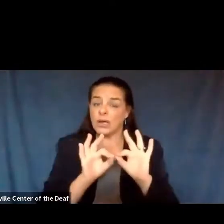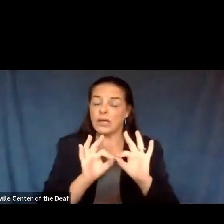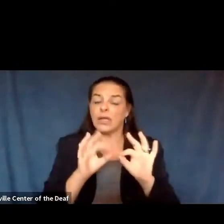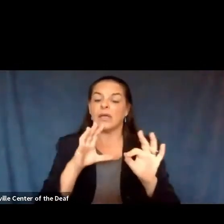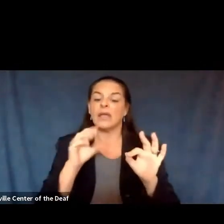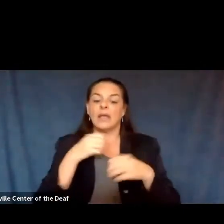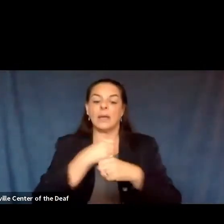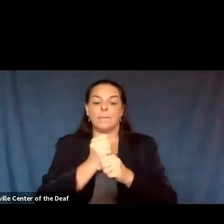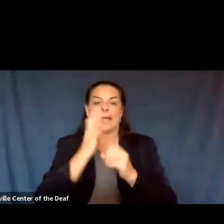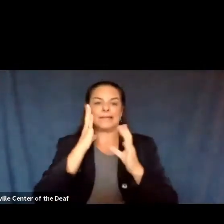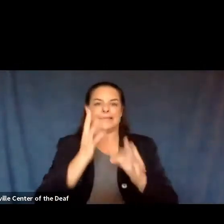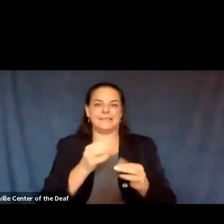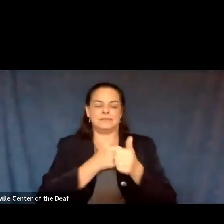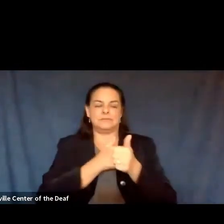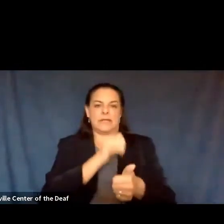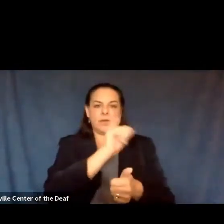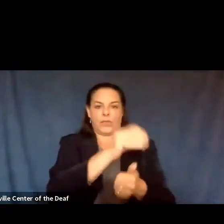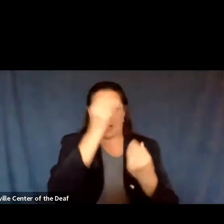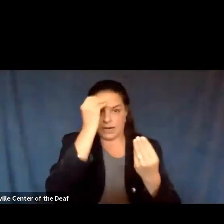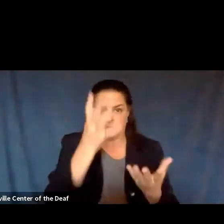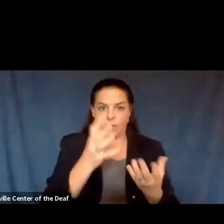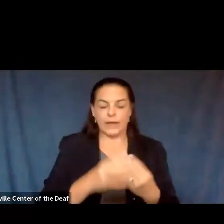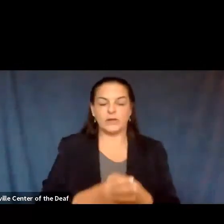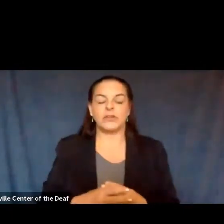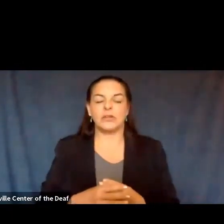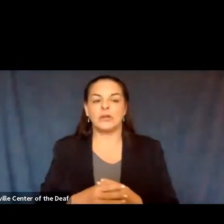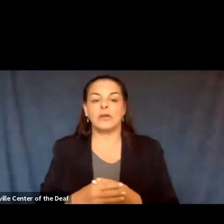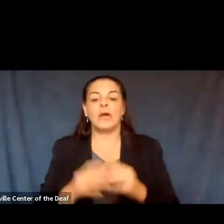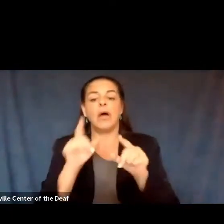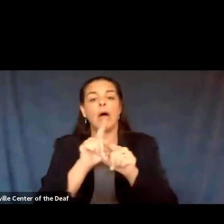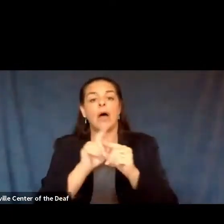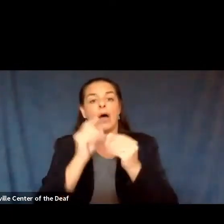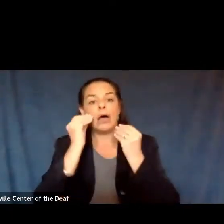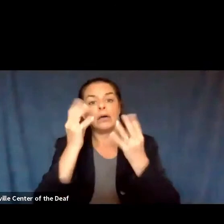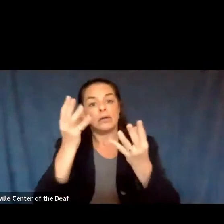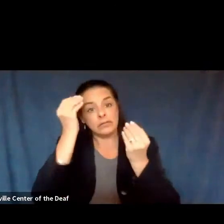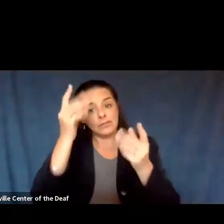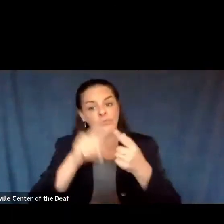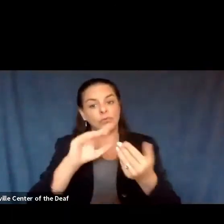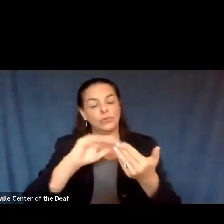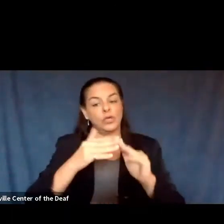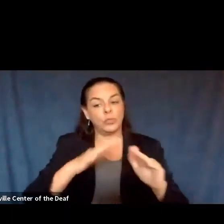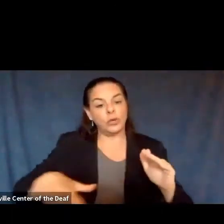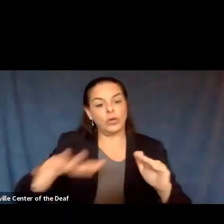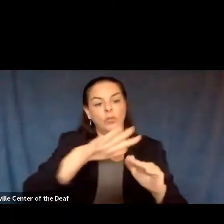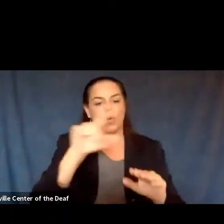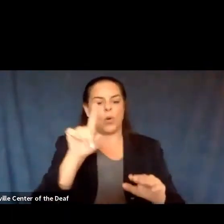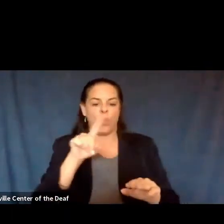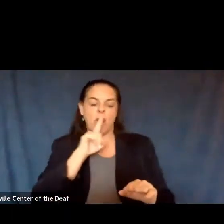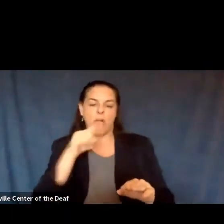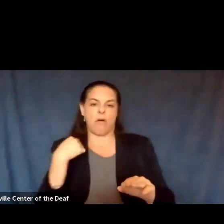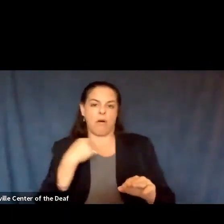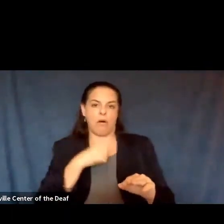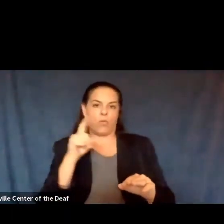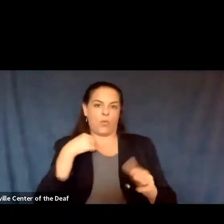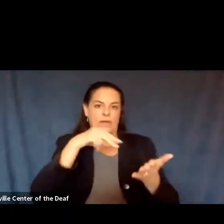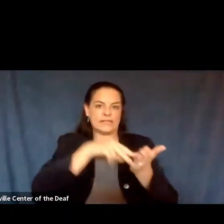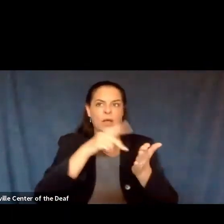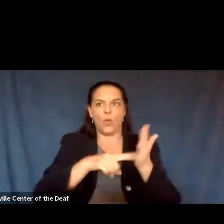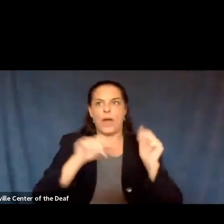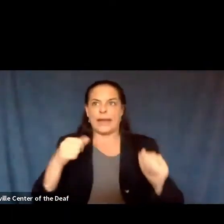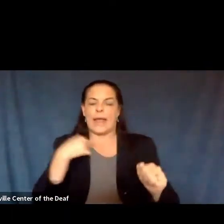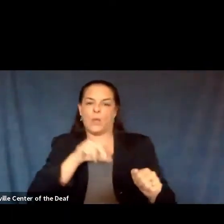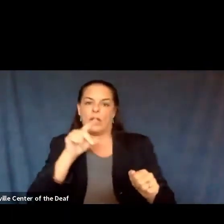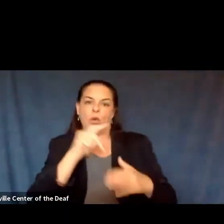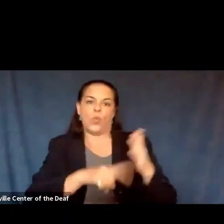making decisions based on that data, and also giving information to the community about where we stand and where we are and what we can do, what we cannot